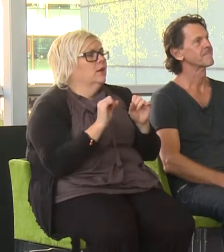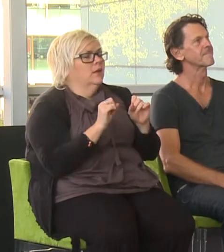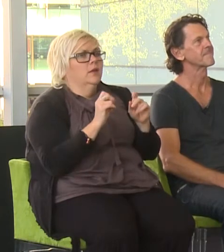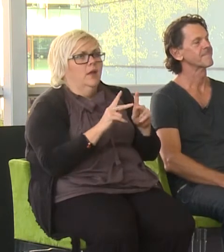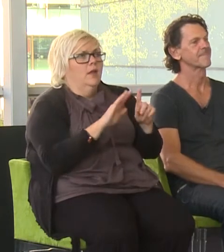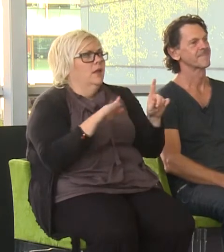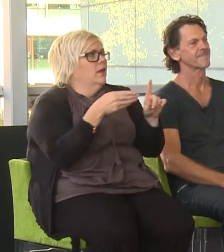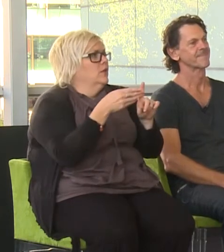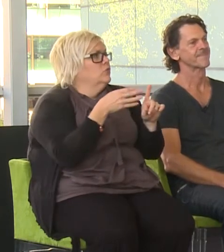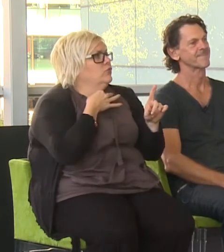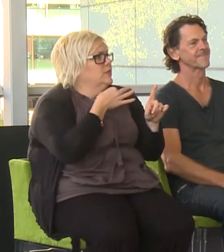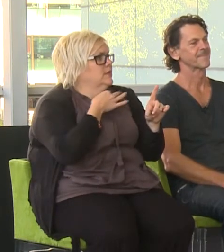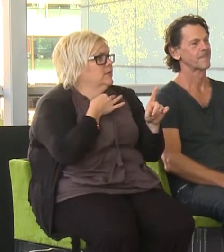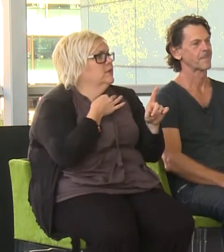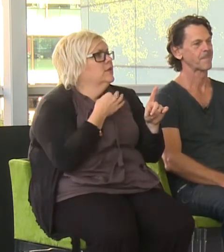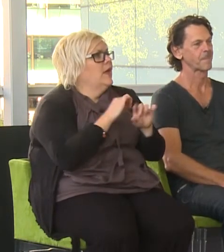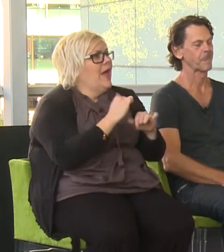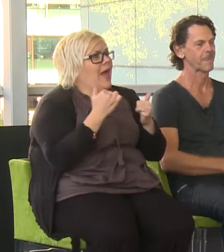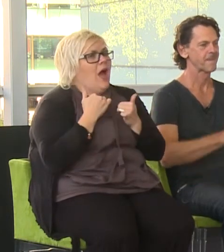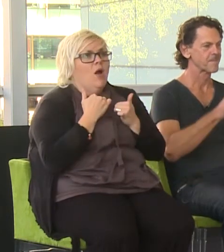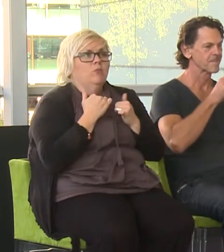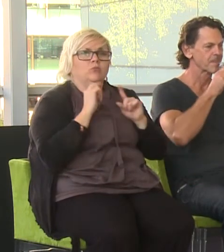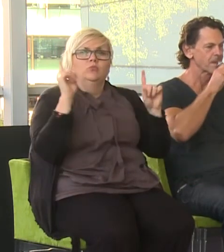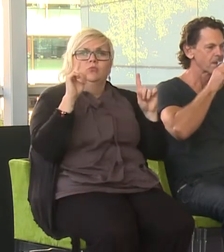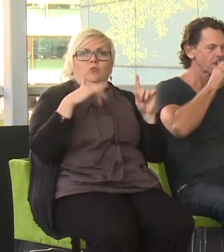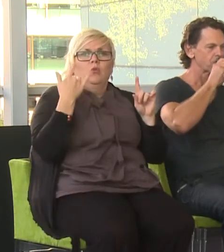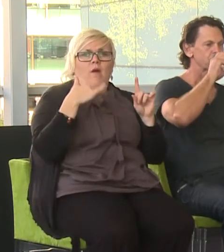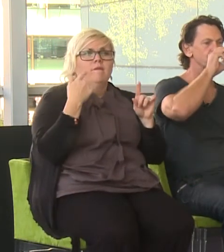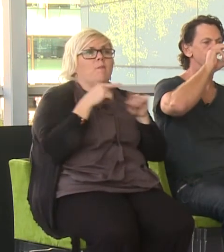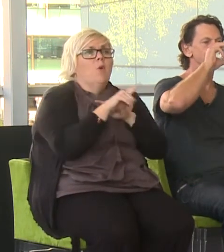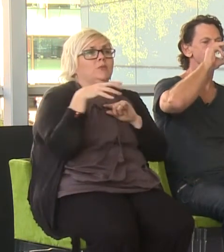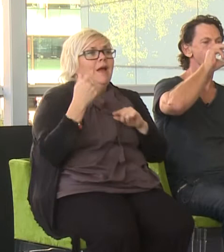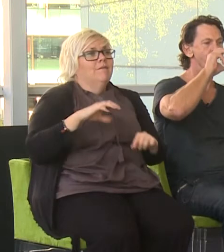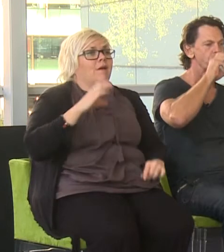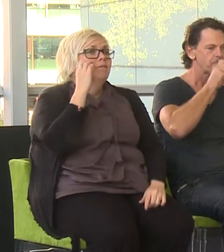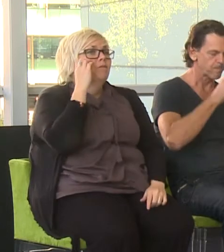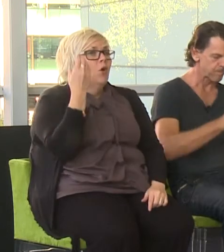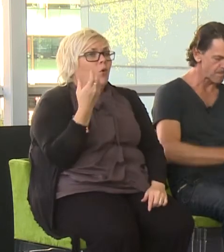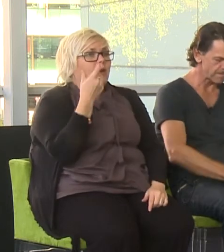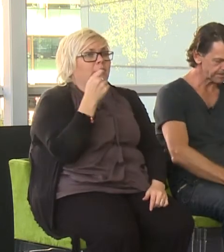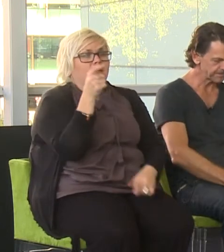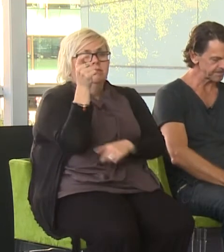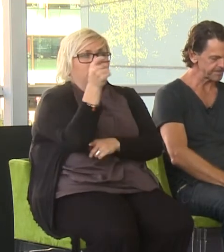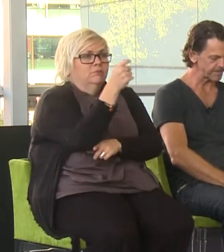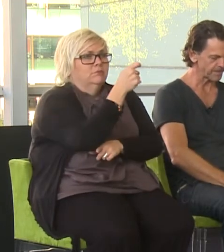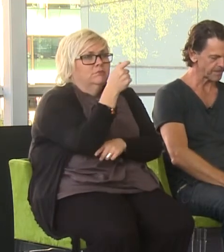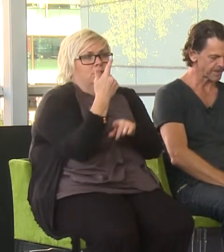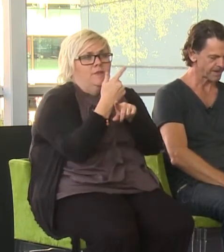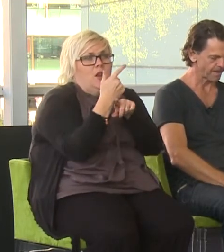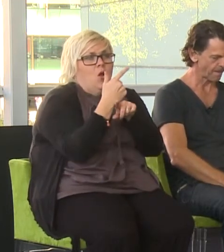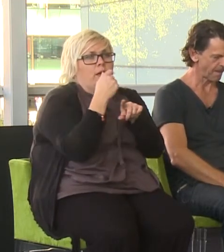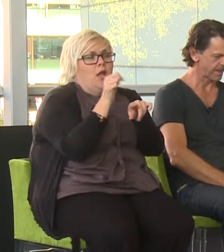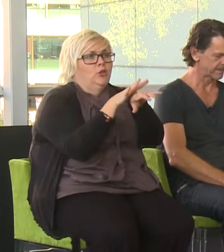of risk. In our contemporary lives, most of us have in our pockets a phone that can capture great video, slow